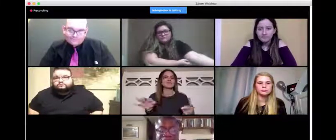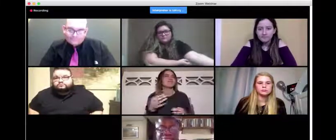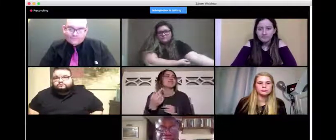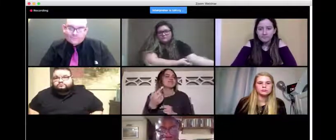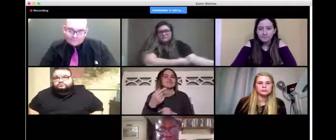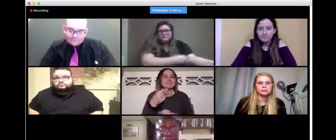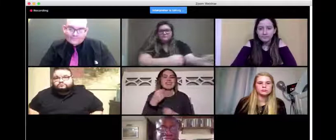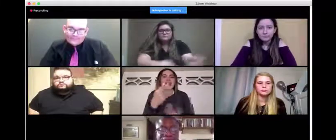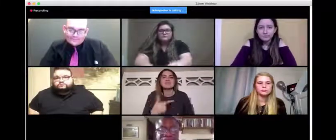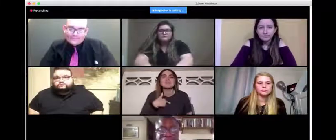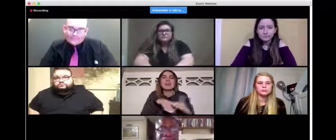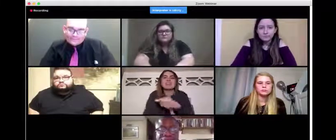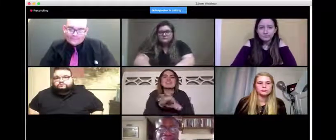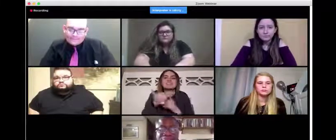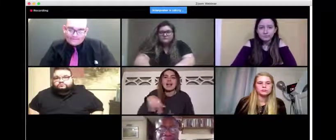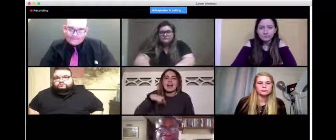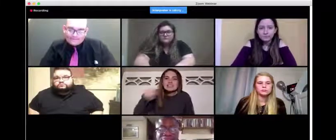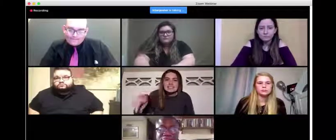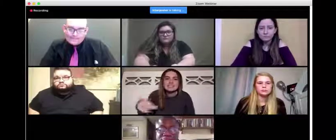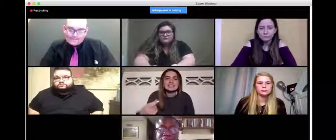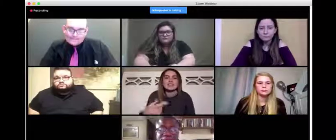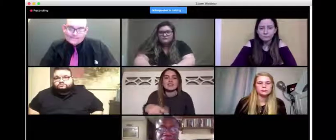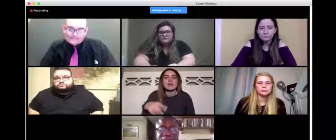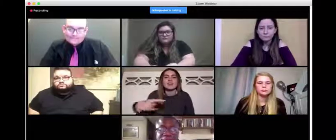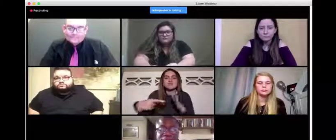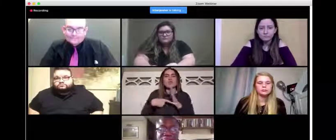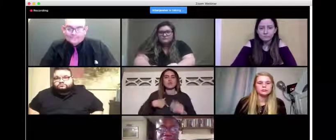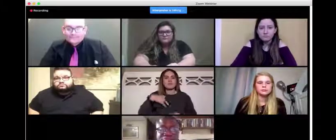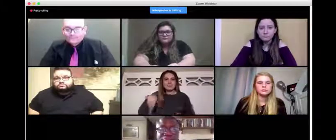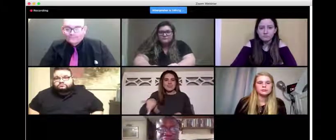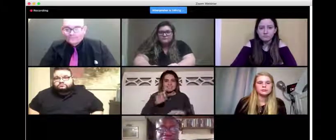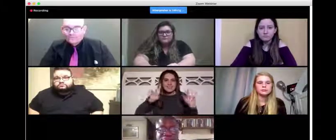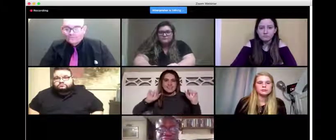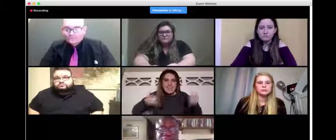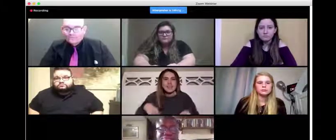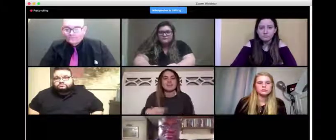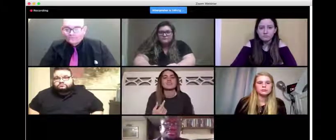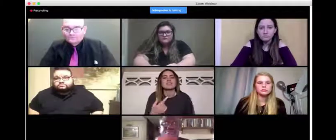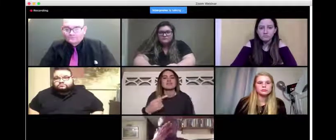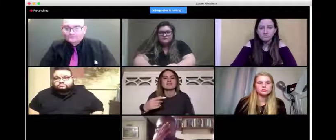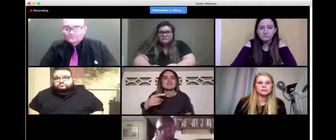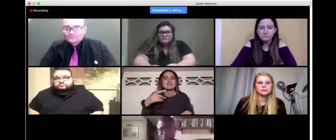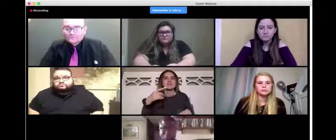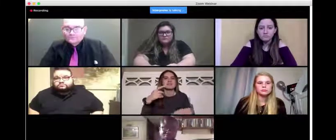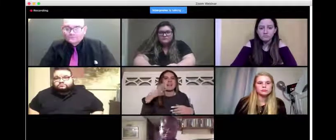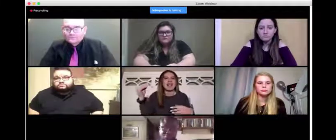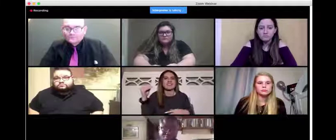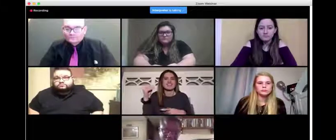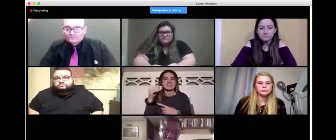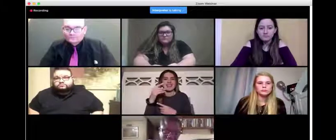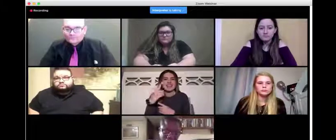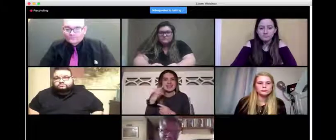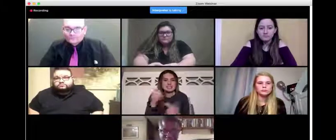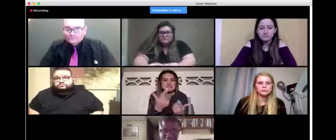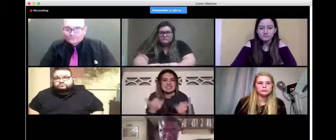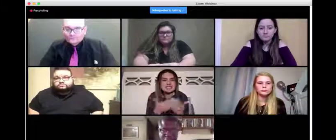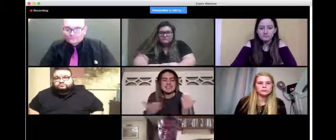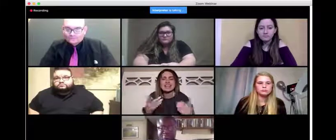that deaf people can do things. And, it really motivated me and influenced me to, say we have rights. And that's